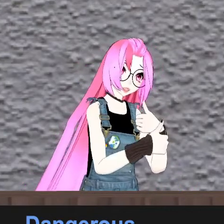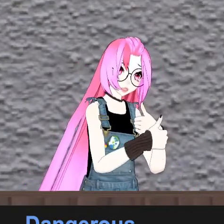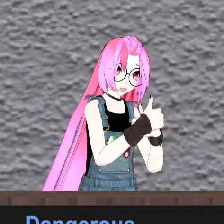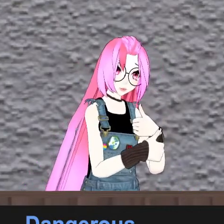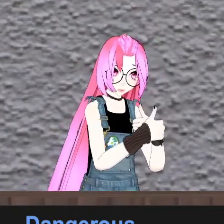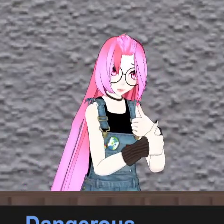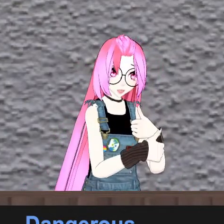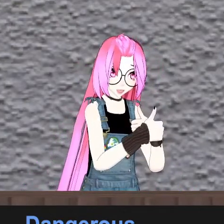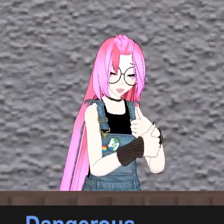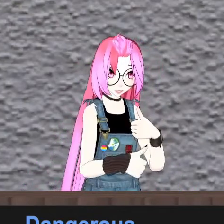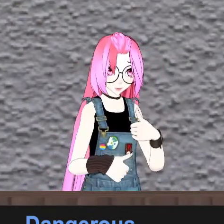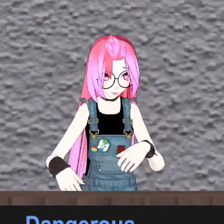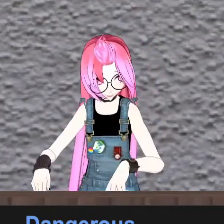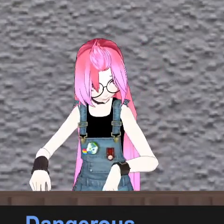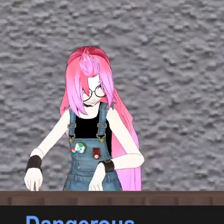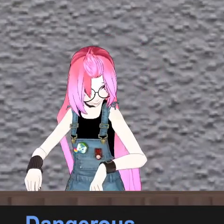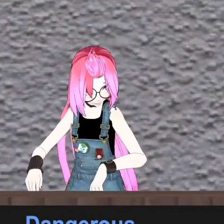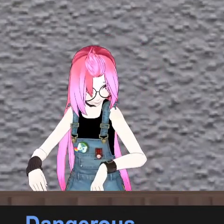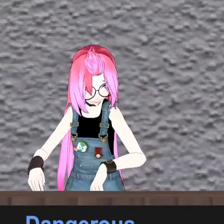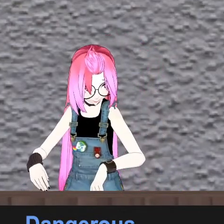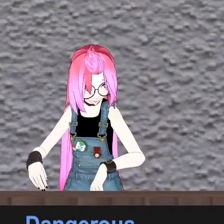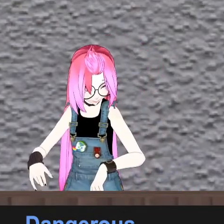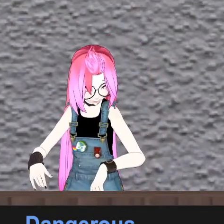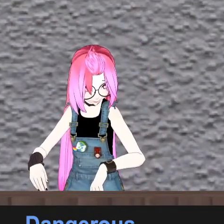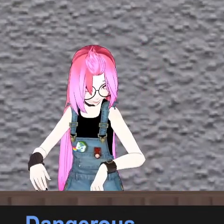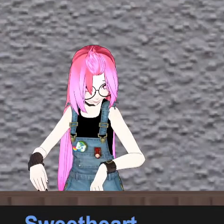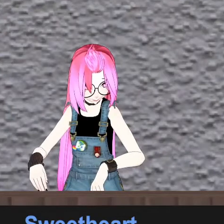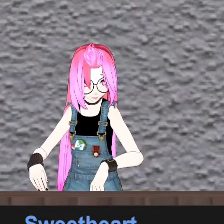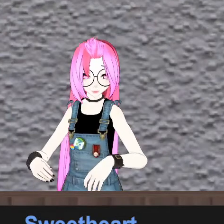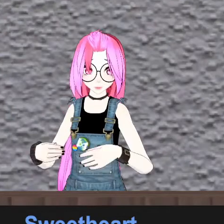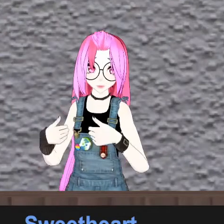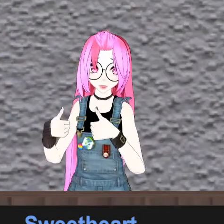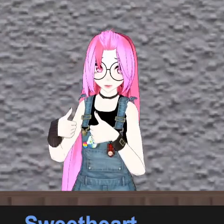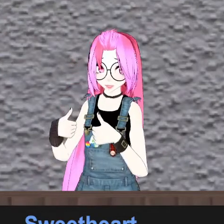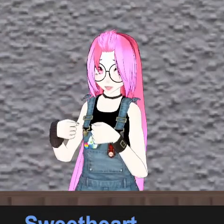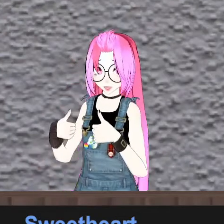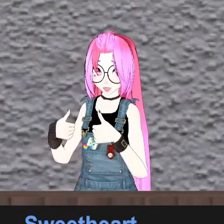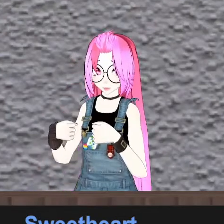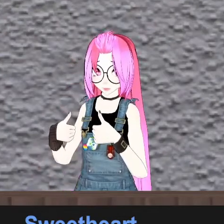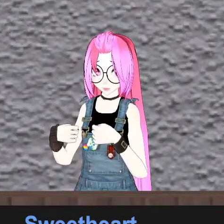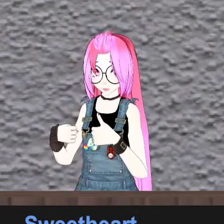Danger. Dangerous. Sweetheart.